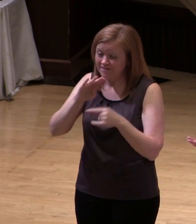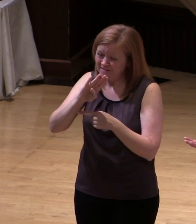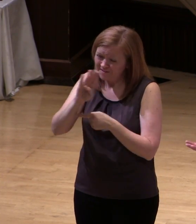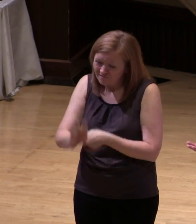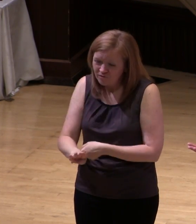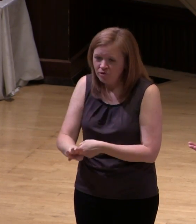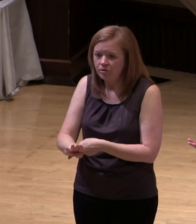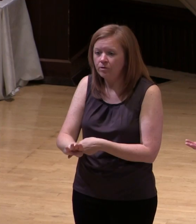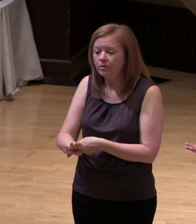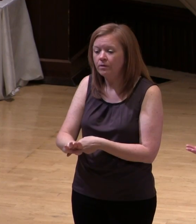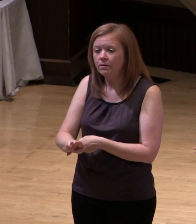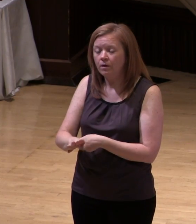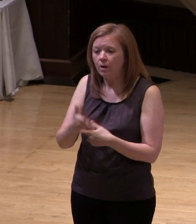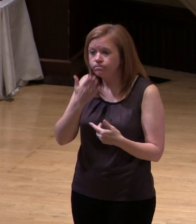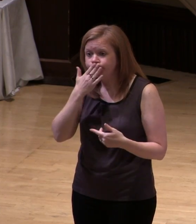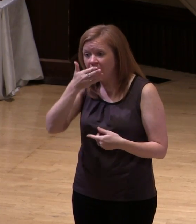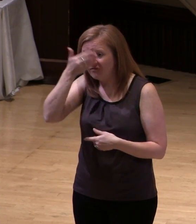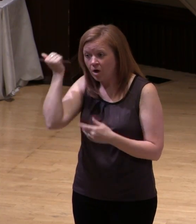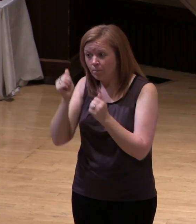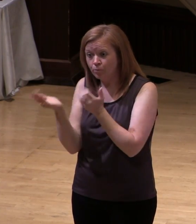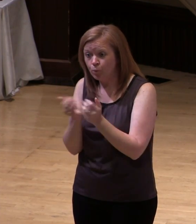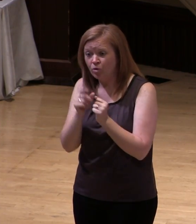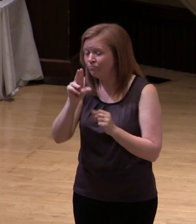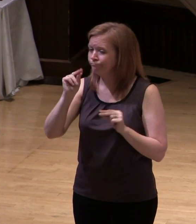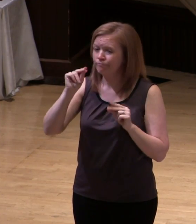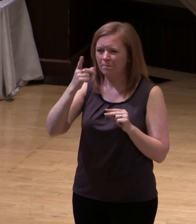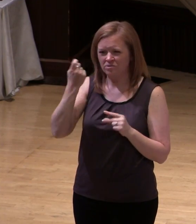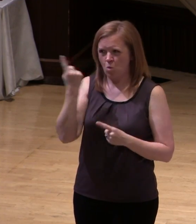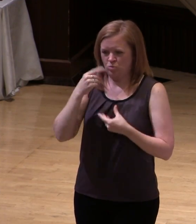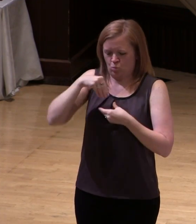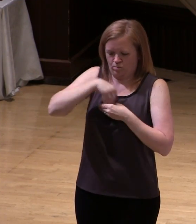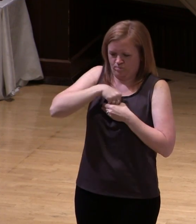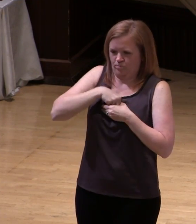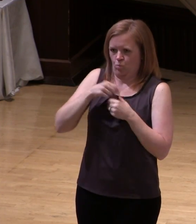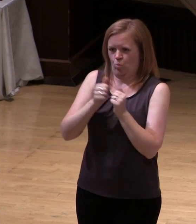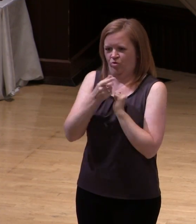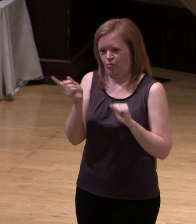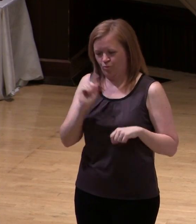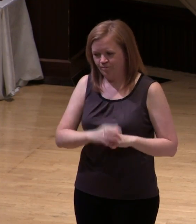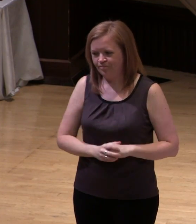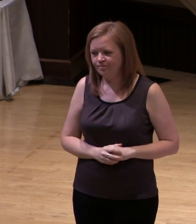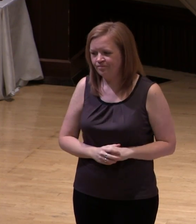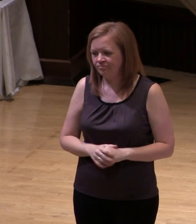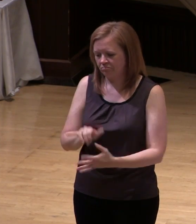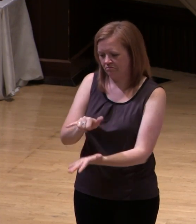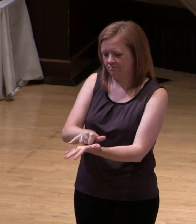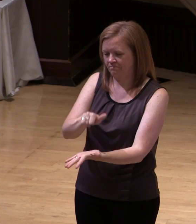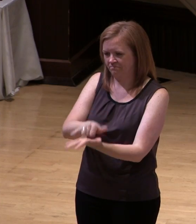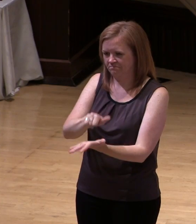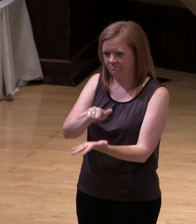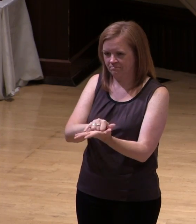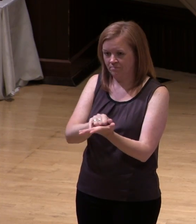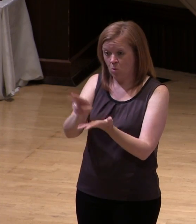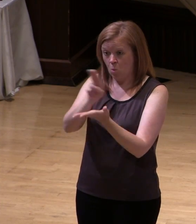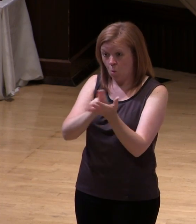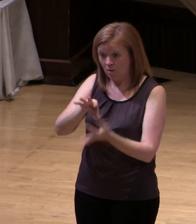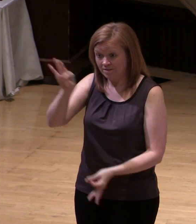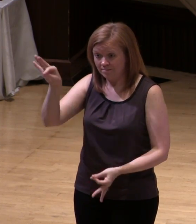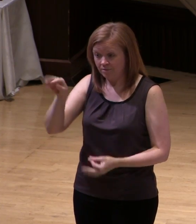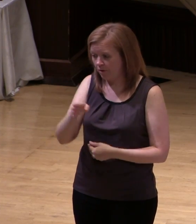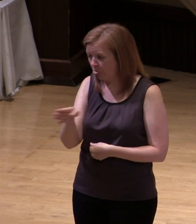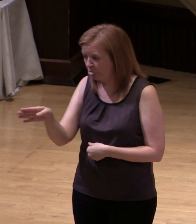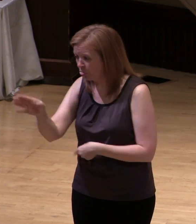You can't forget to bring it, because it's always with you. It's impossible for the Holy Spirit to go someplace that it doesn't